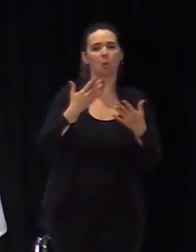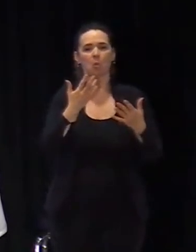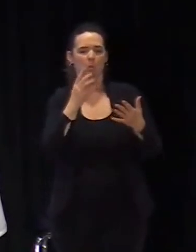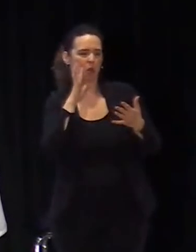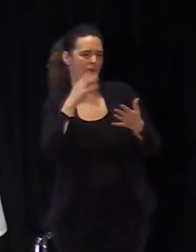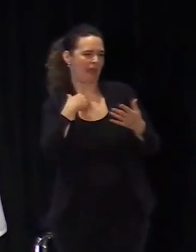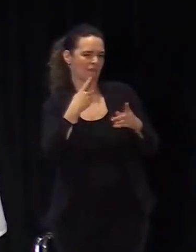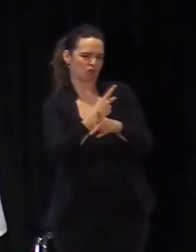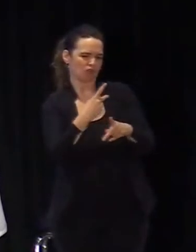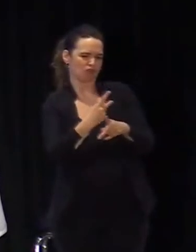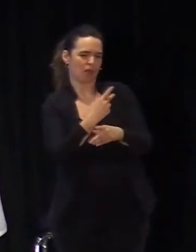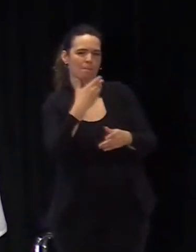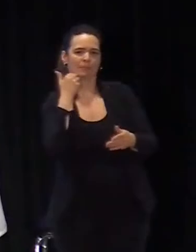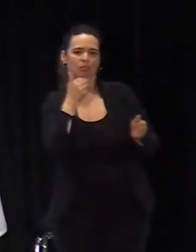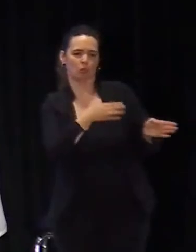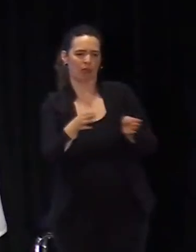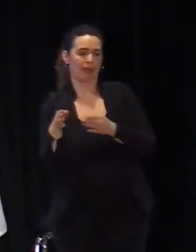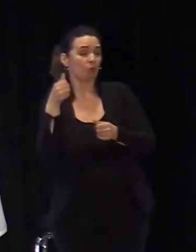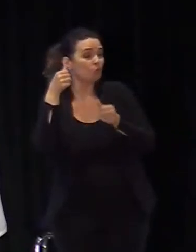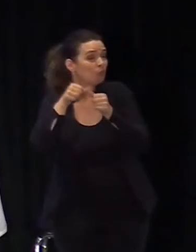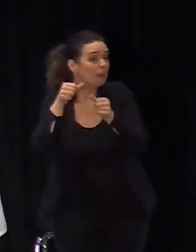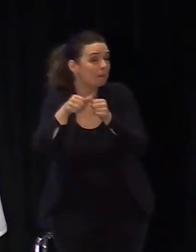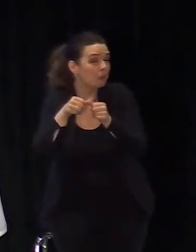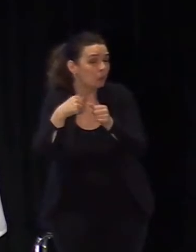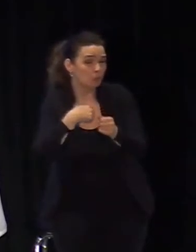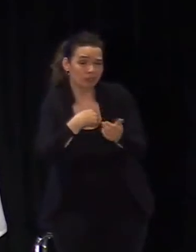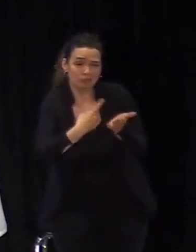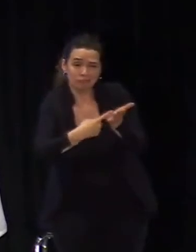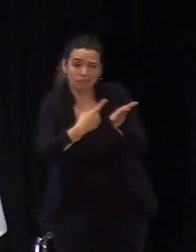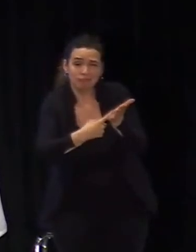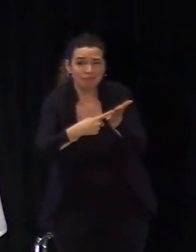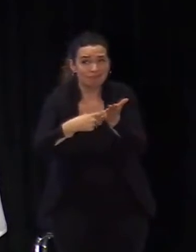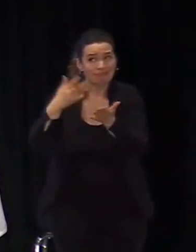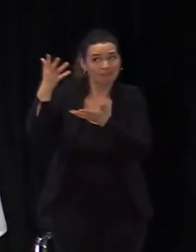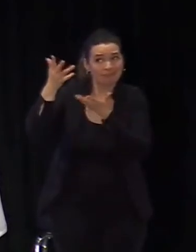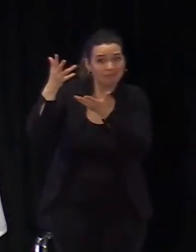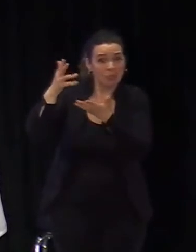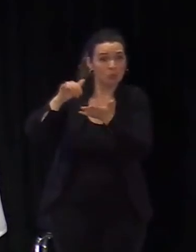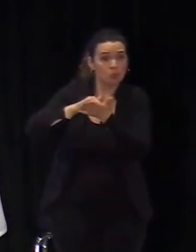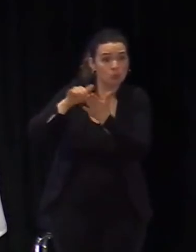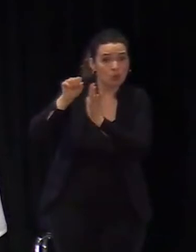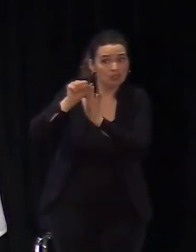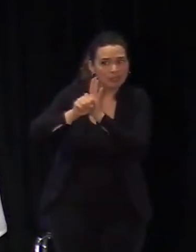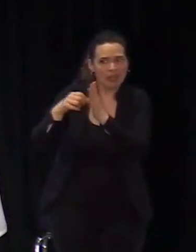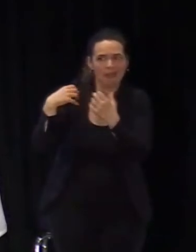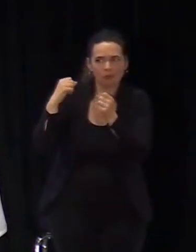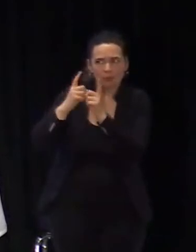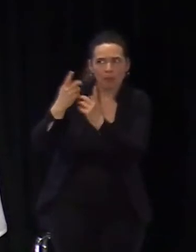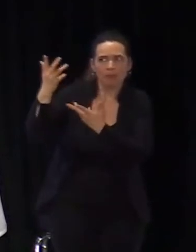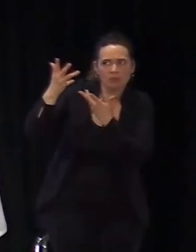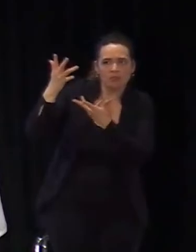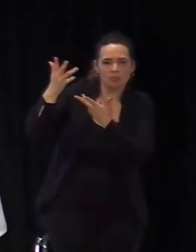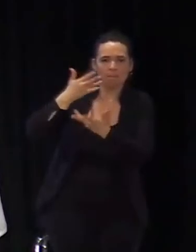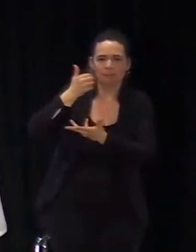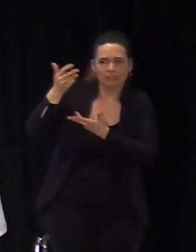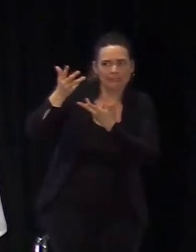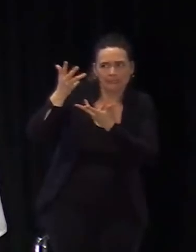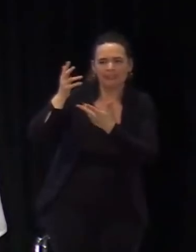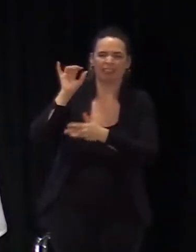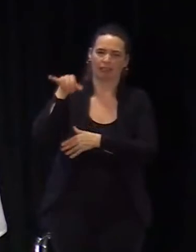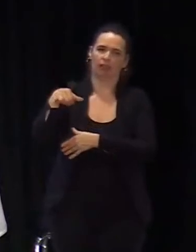have a phone call yesterday with the state at 4 o'clock talking about this, and here we are